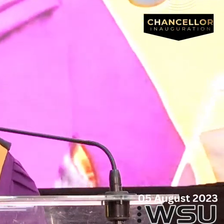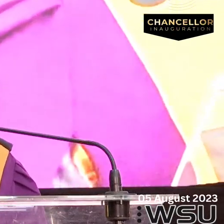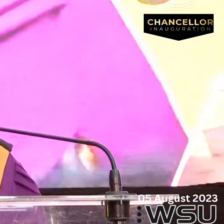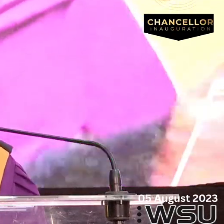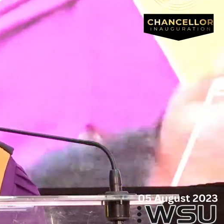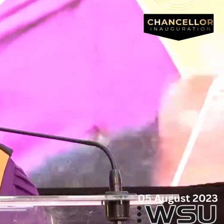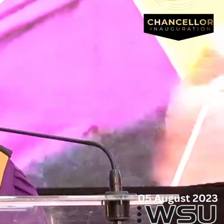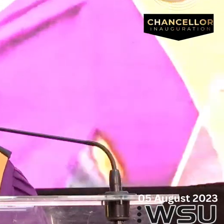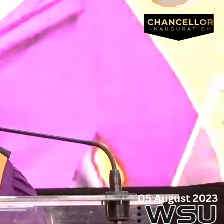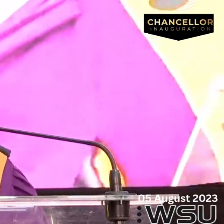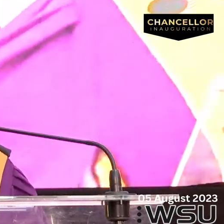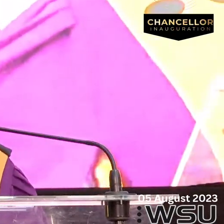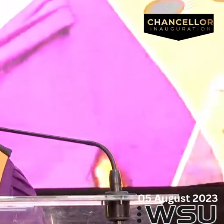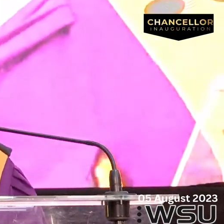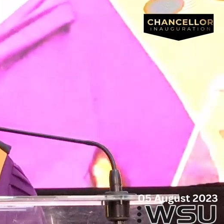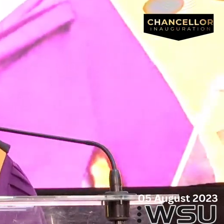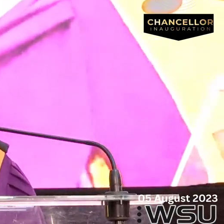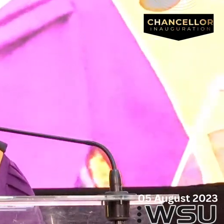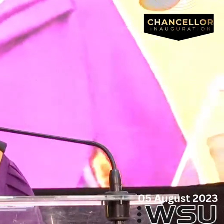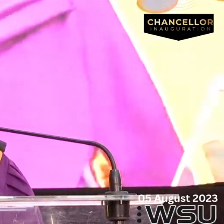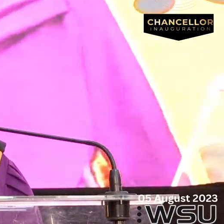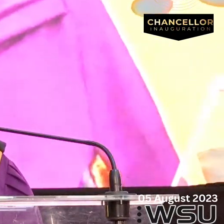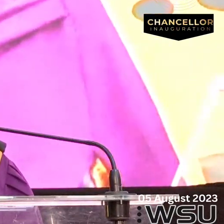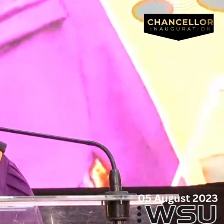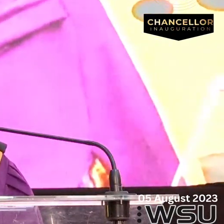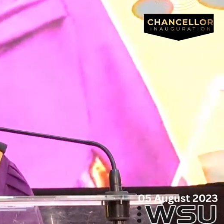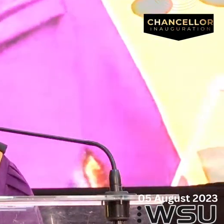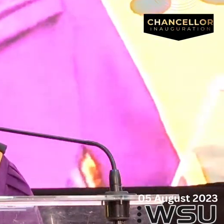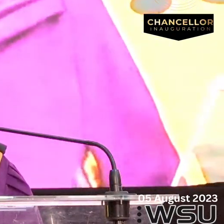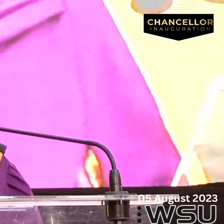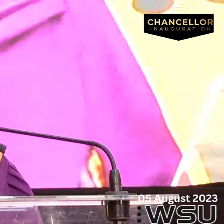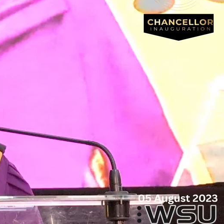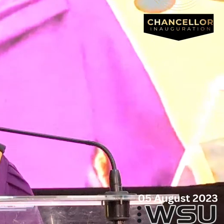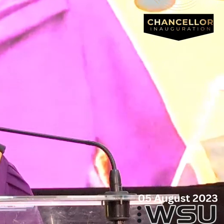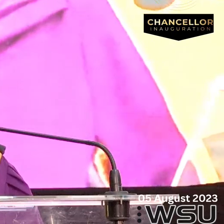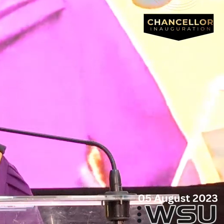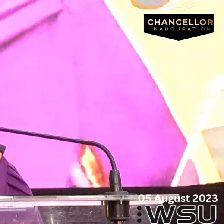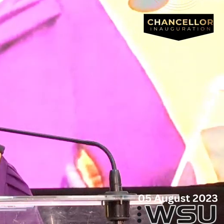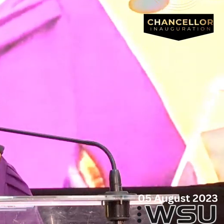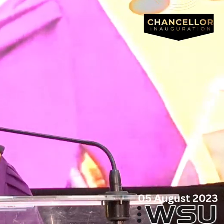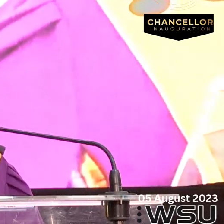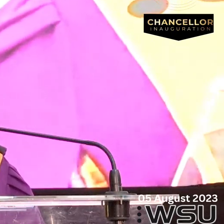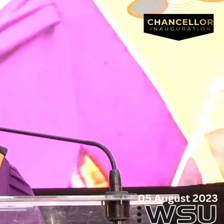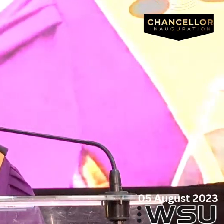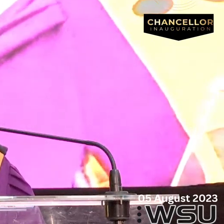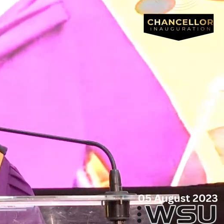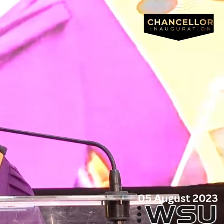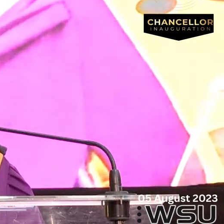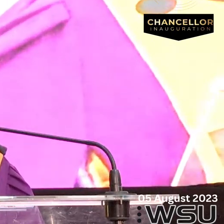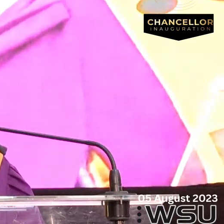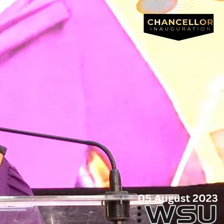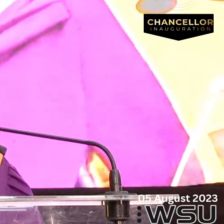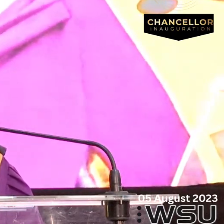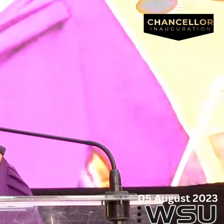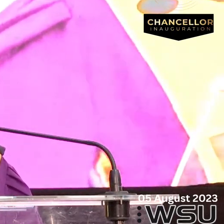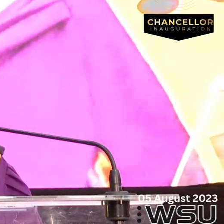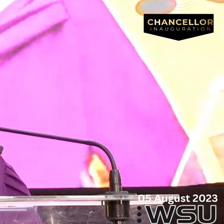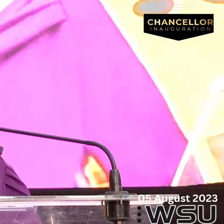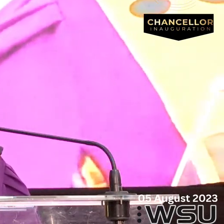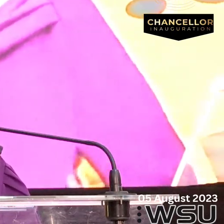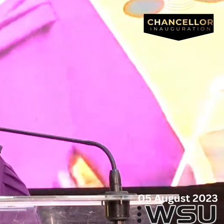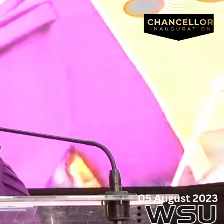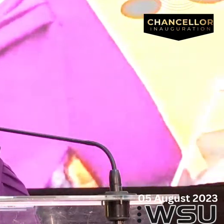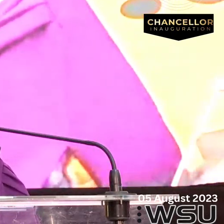here. I've had the privilege of being part of the WUSU graduations in May. That gave me the first experience of